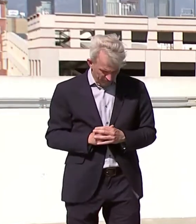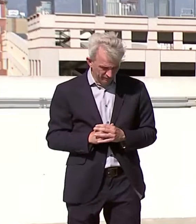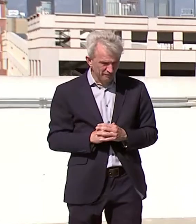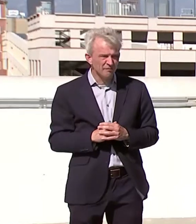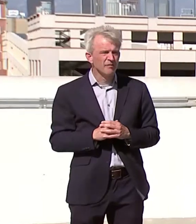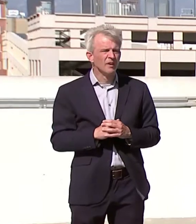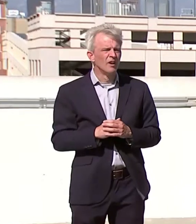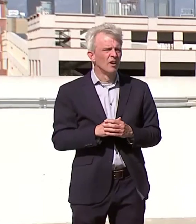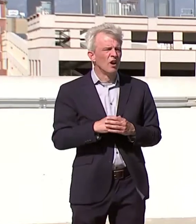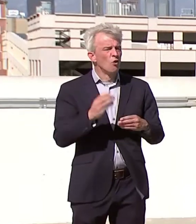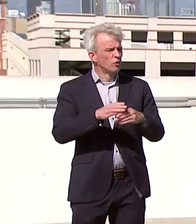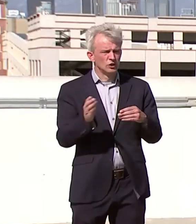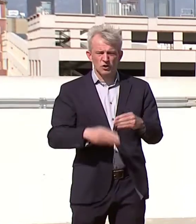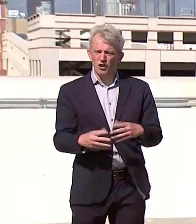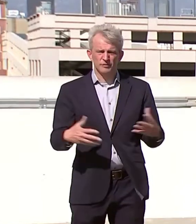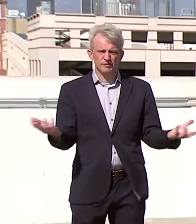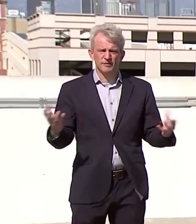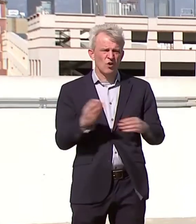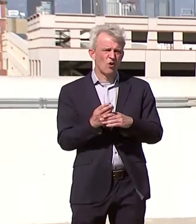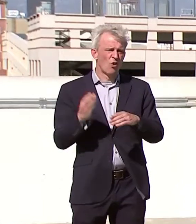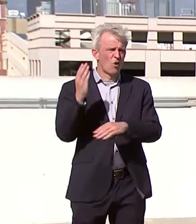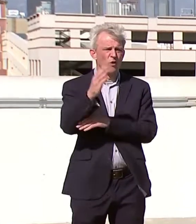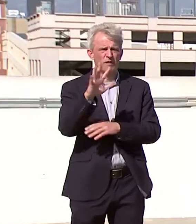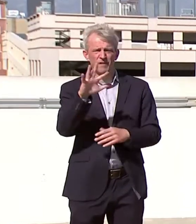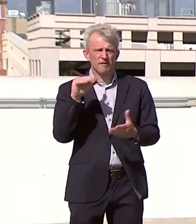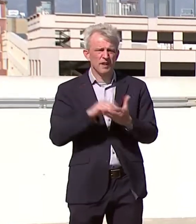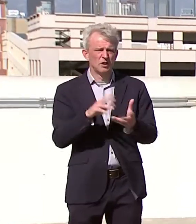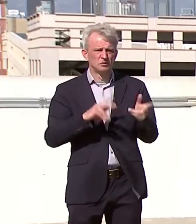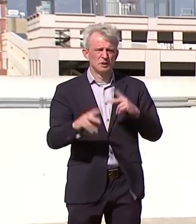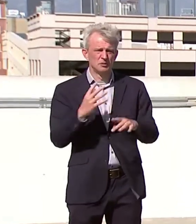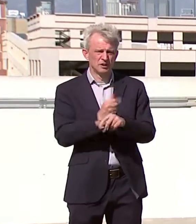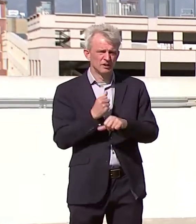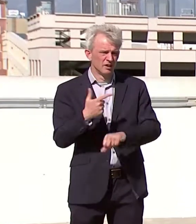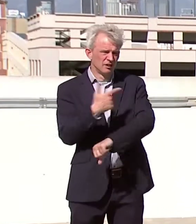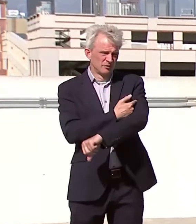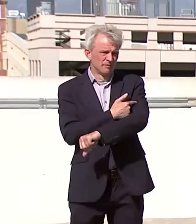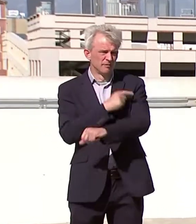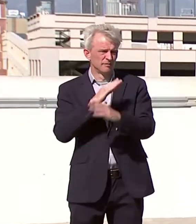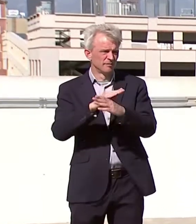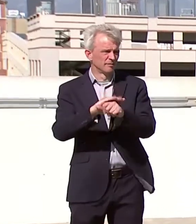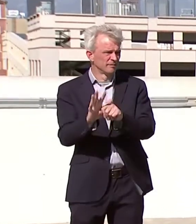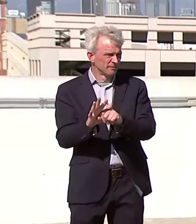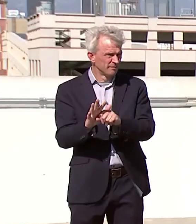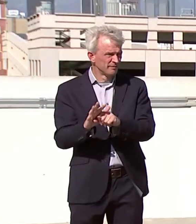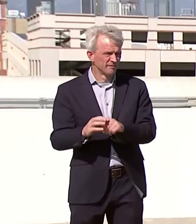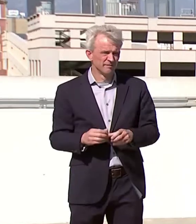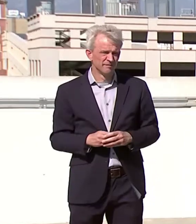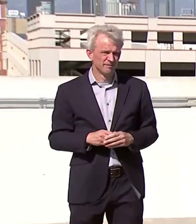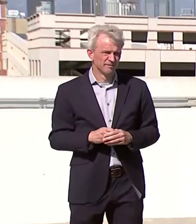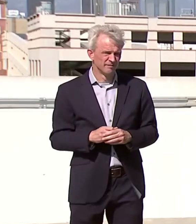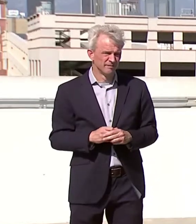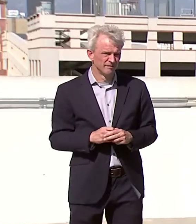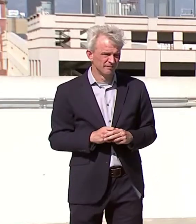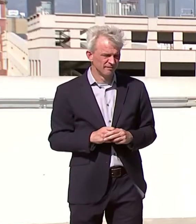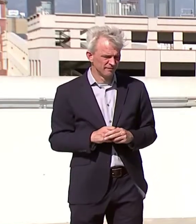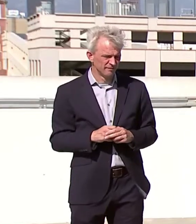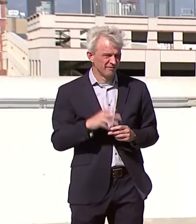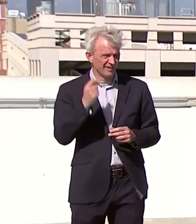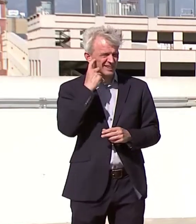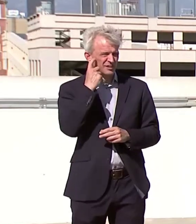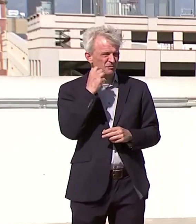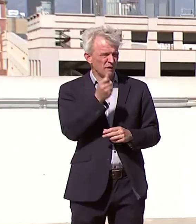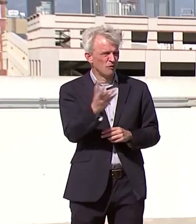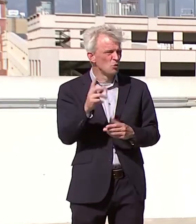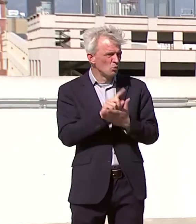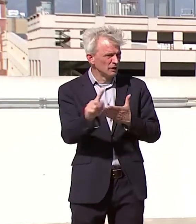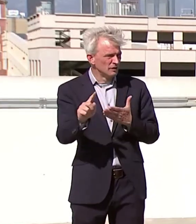in more than 5,000 individuals getting their COVID-19 vaccines across a variety of parks over the past several weeks